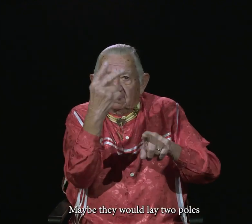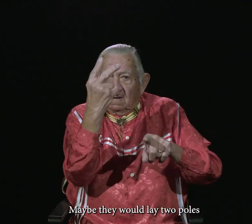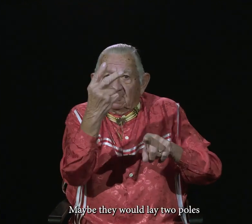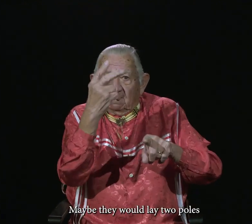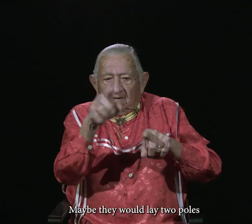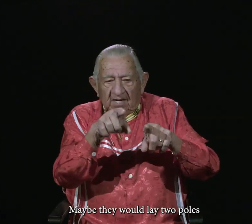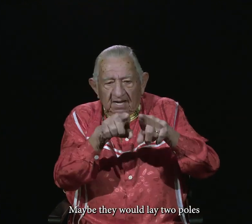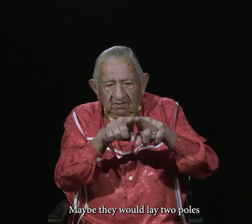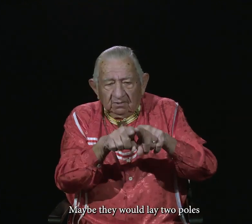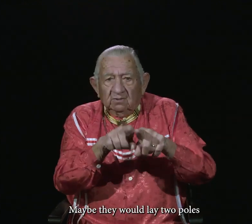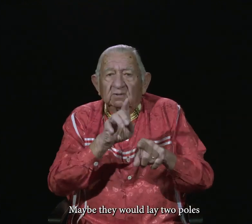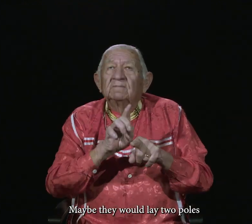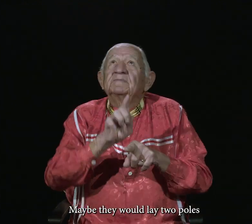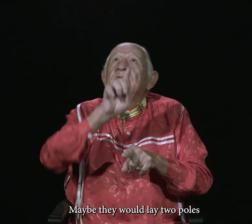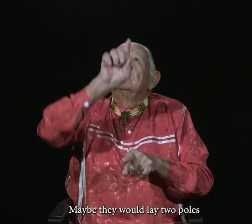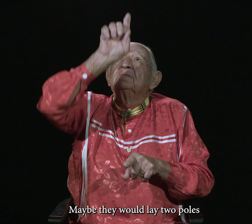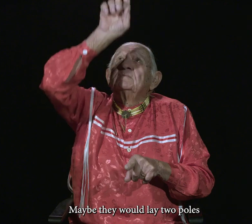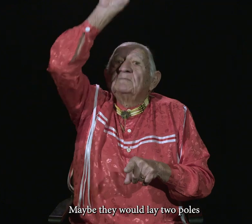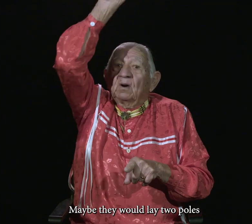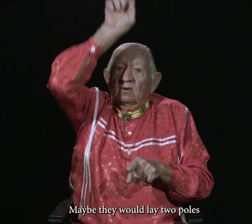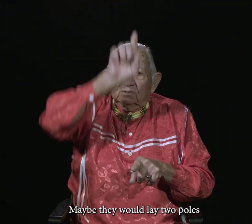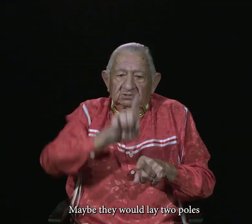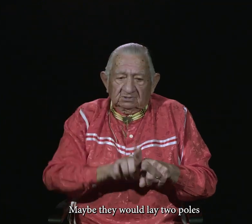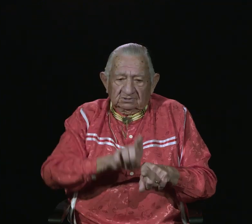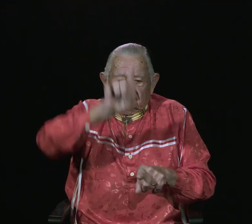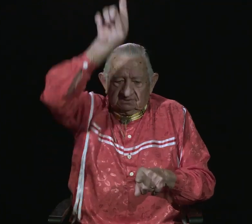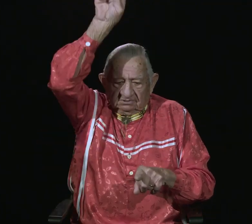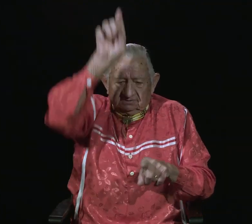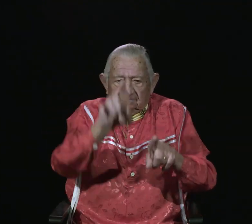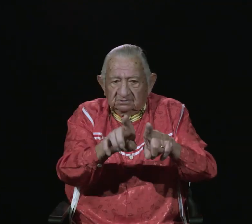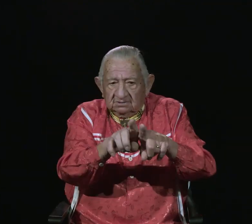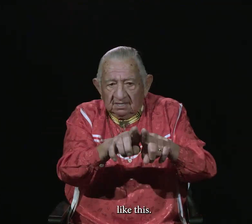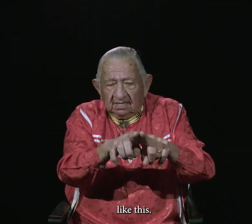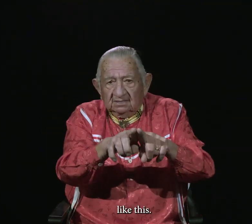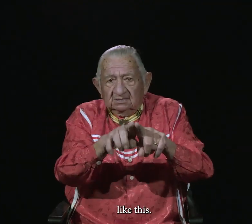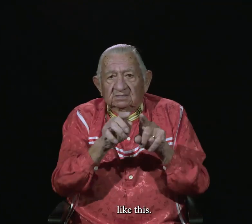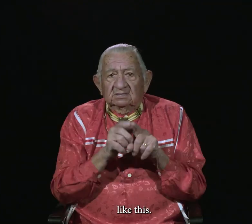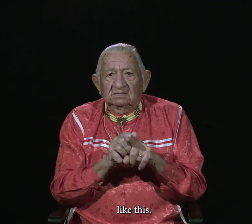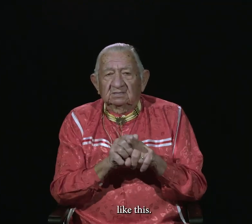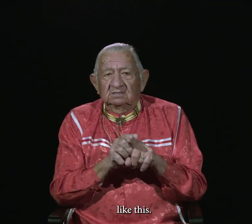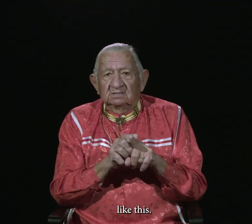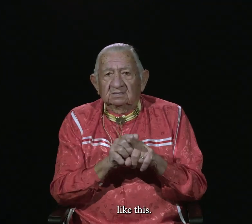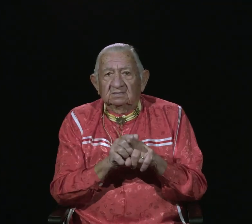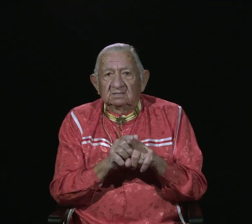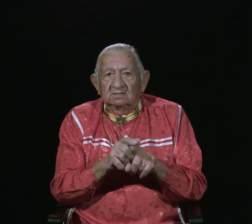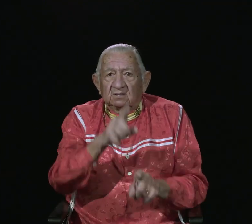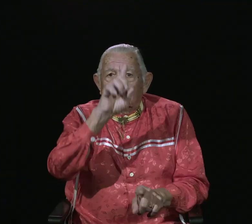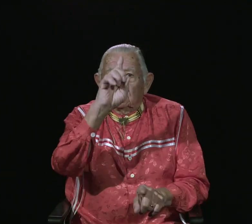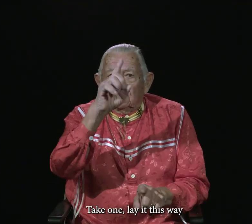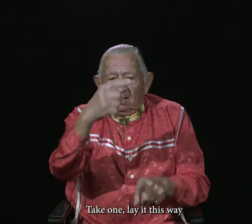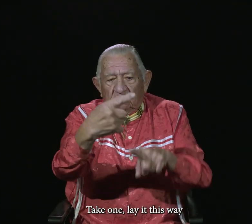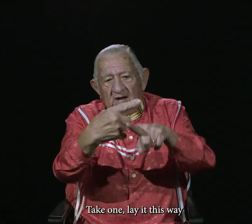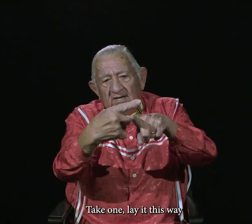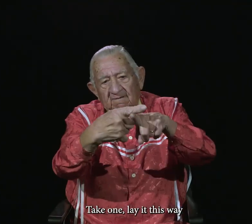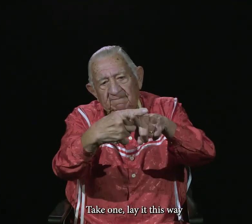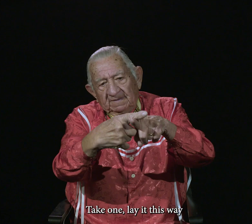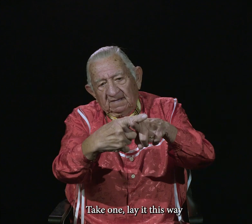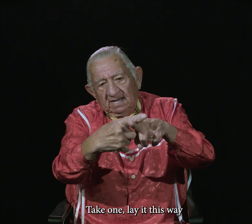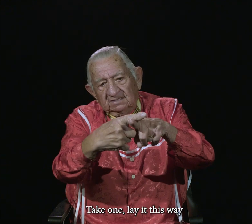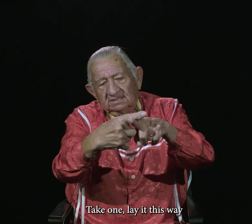Maybe they would lay 2 poles like this. They'd take one, lay it this